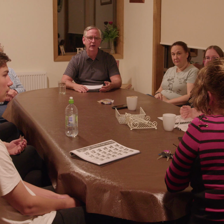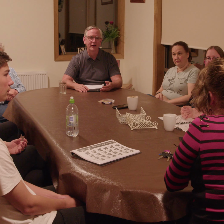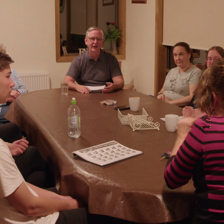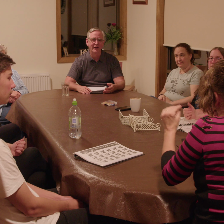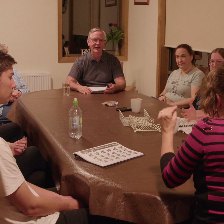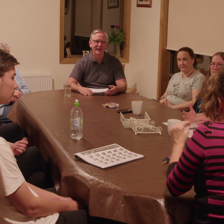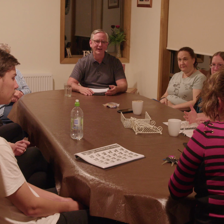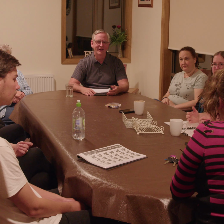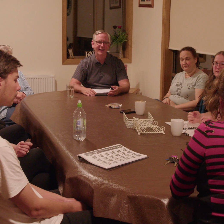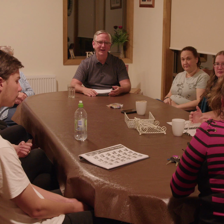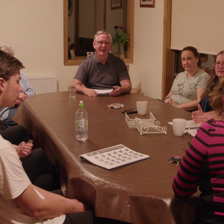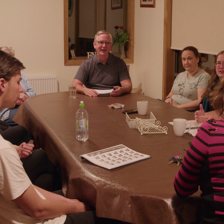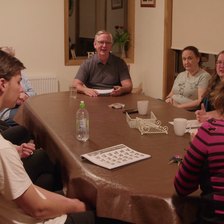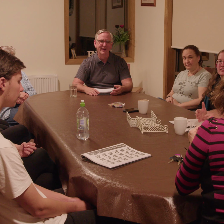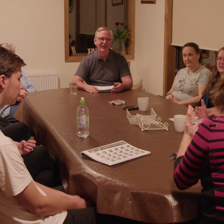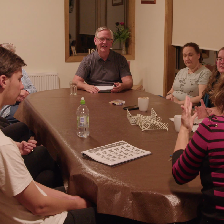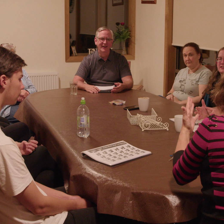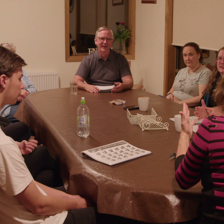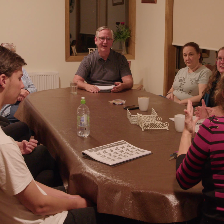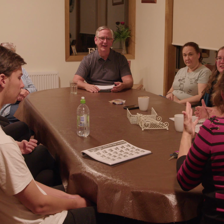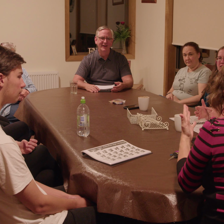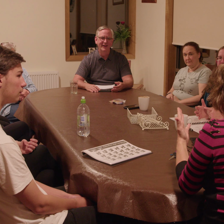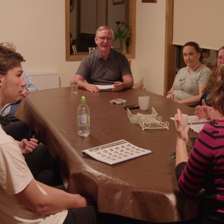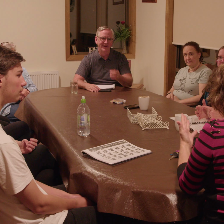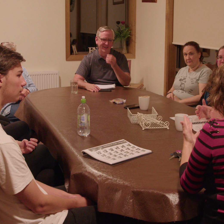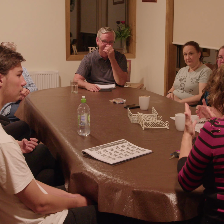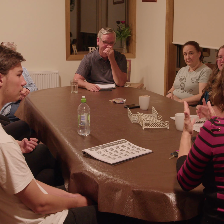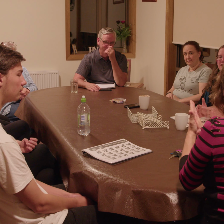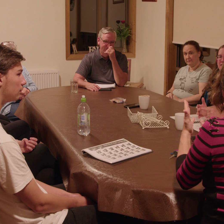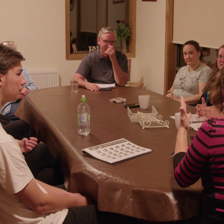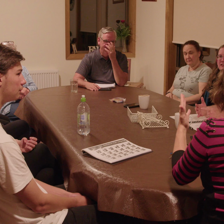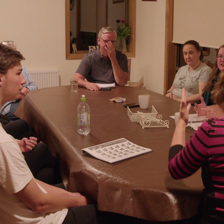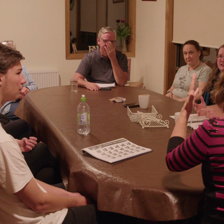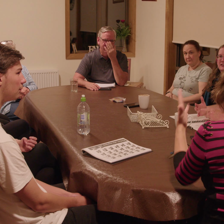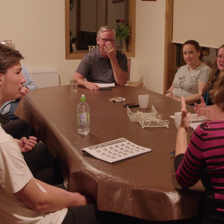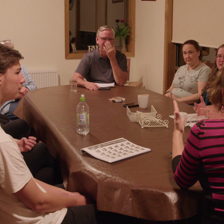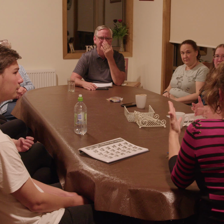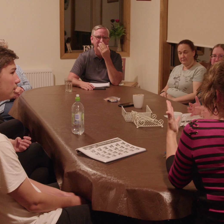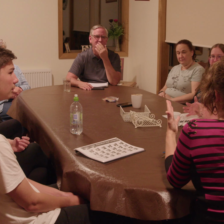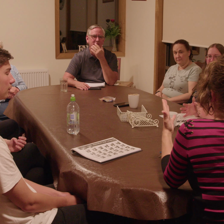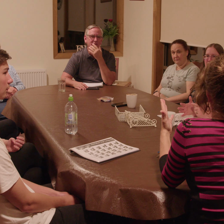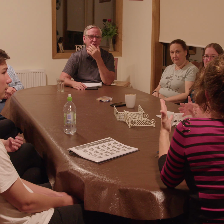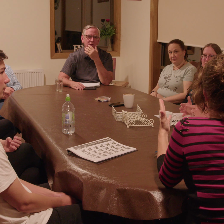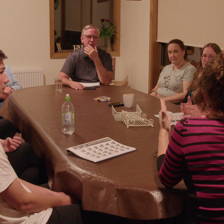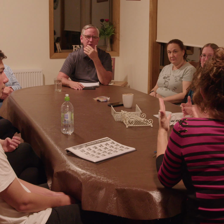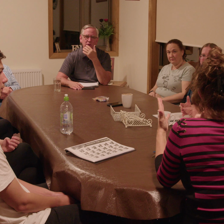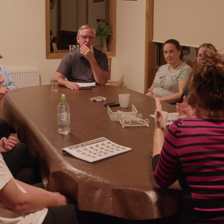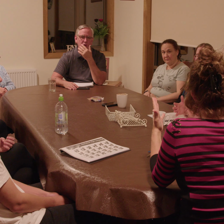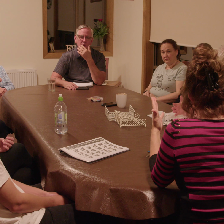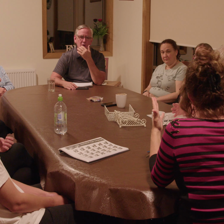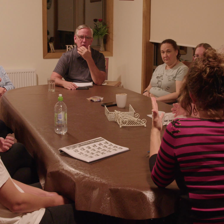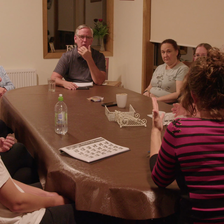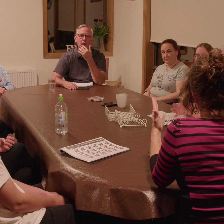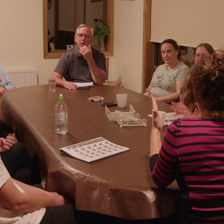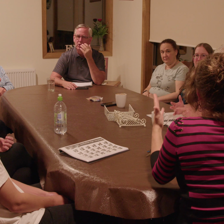movement. And so for the spelling, most of the time, if you're a right-handed signer,